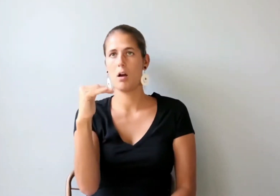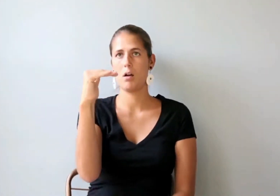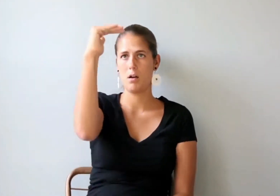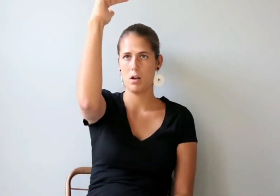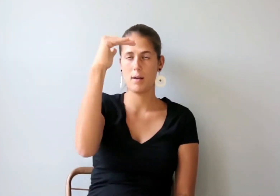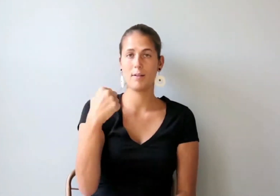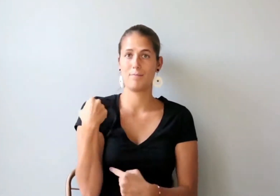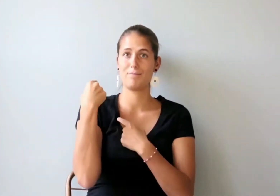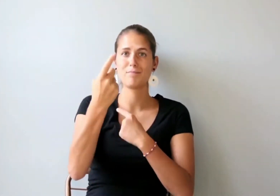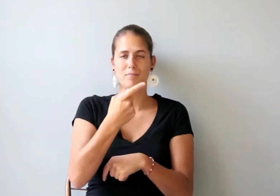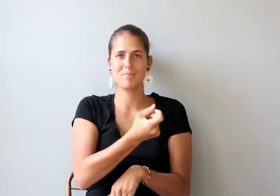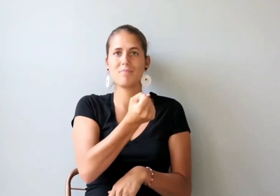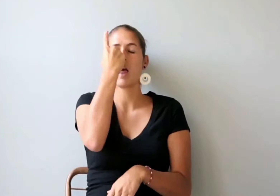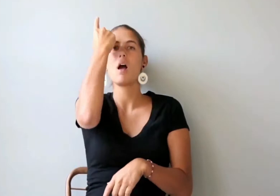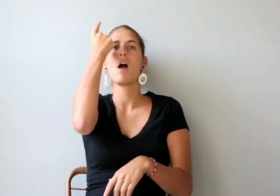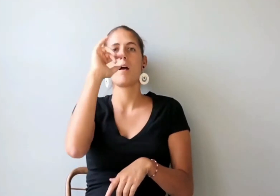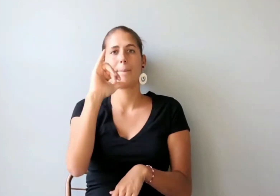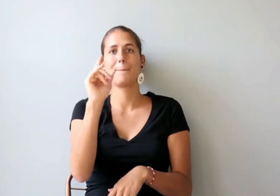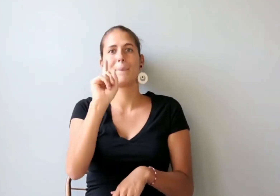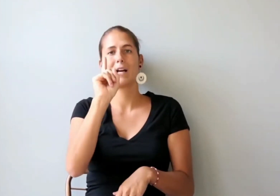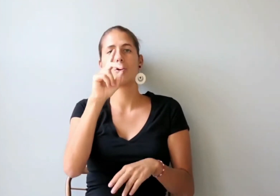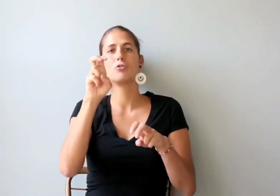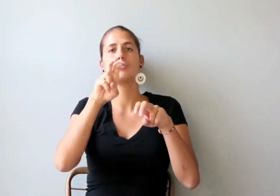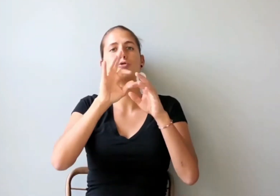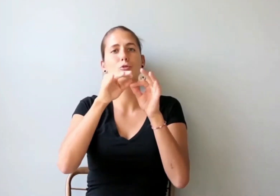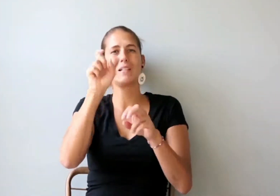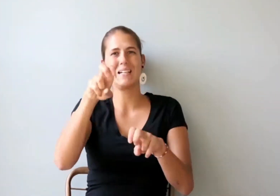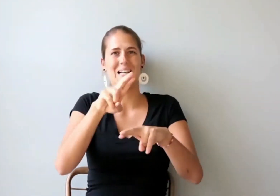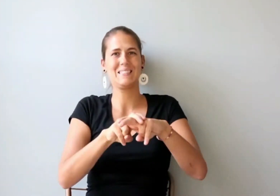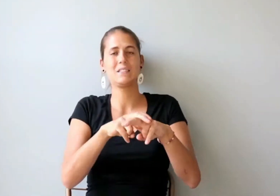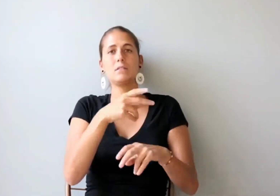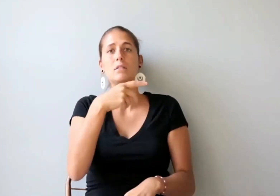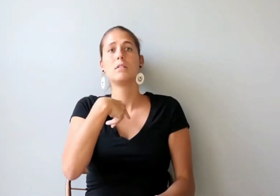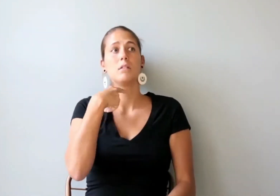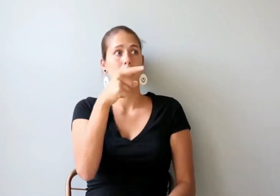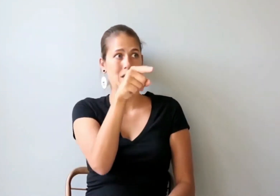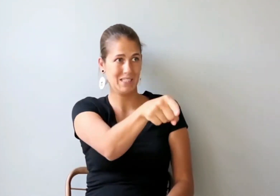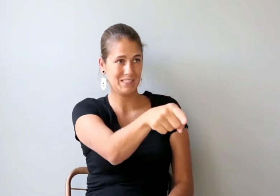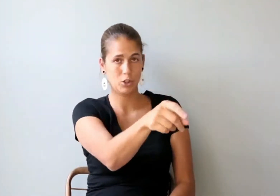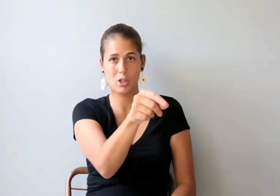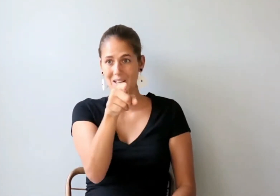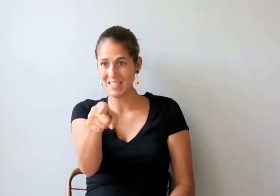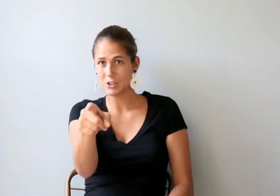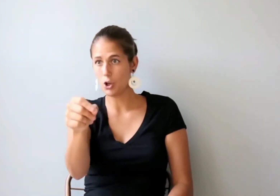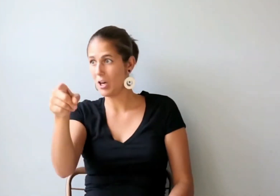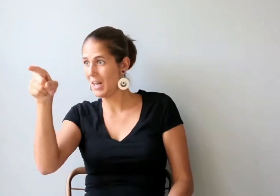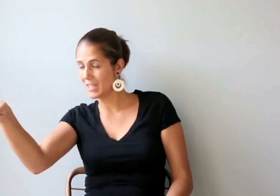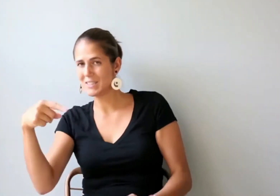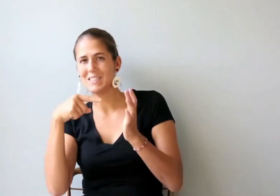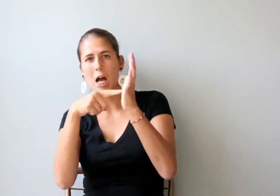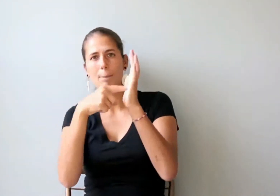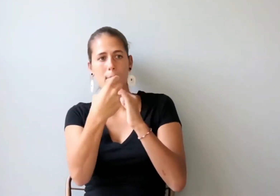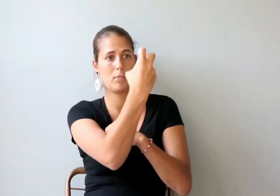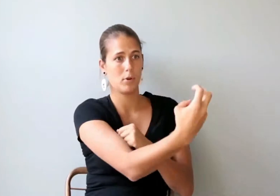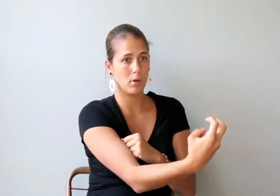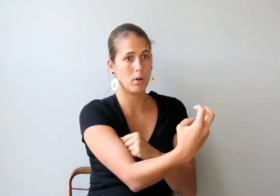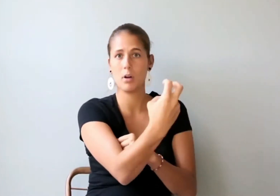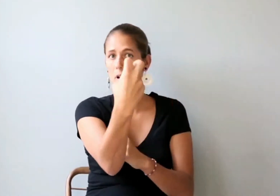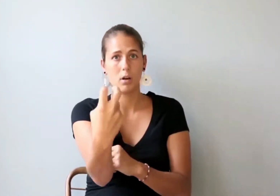where her visual field is. She will then know where the interpreter needs to sit, possibly directly